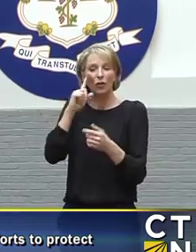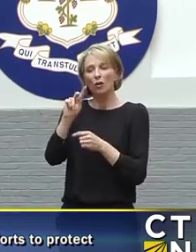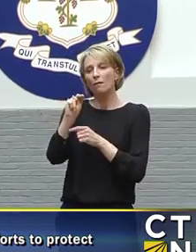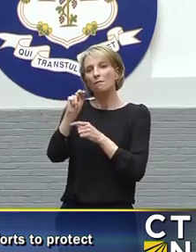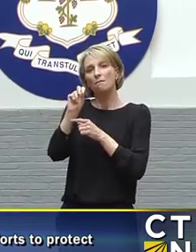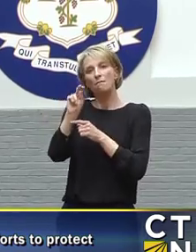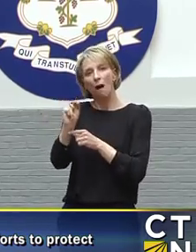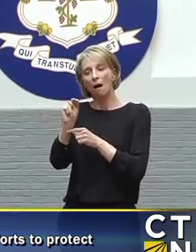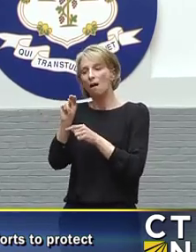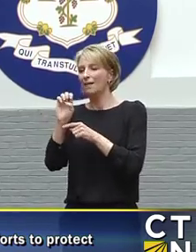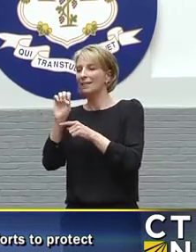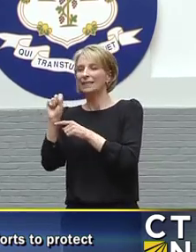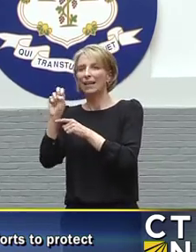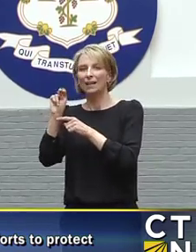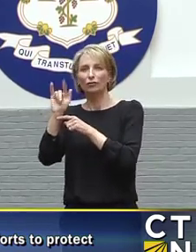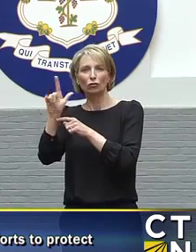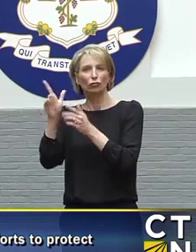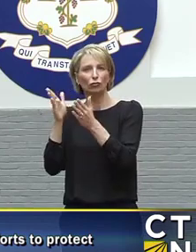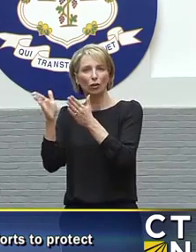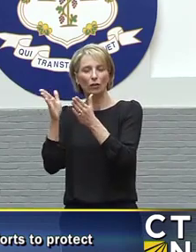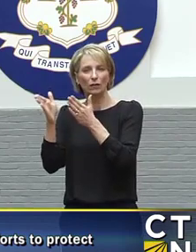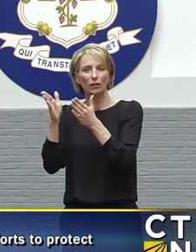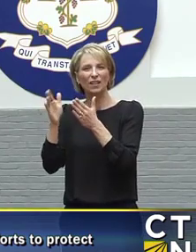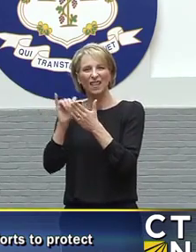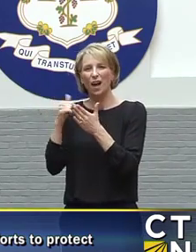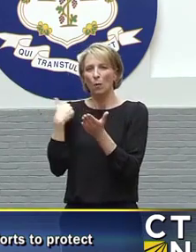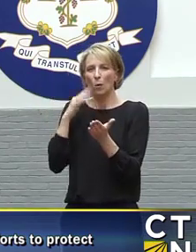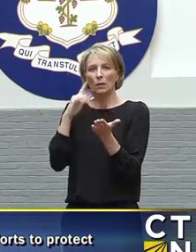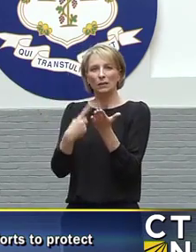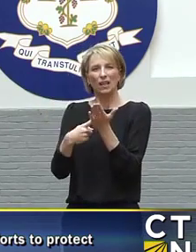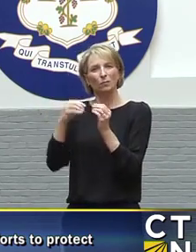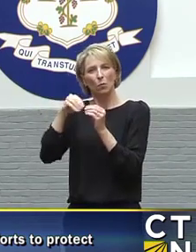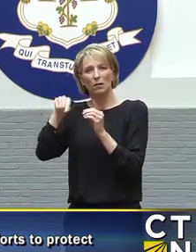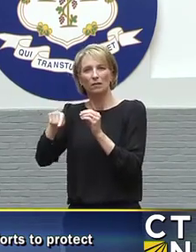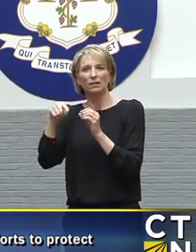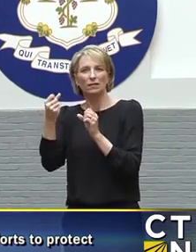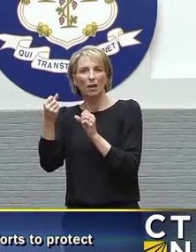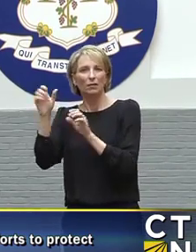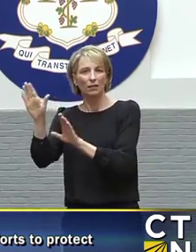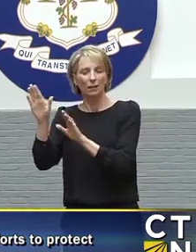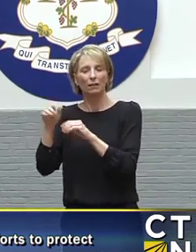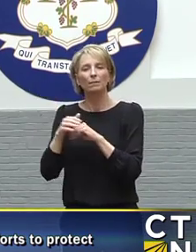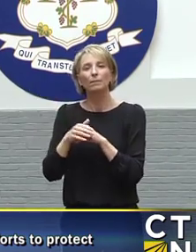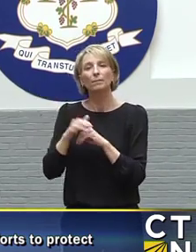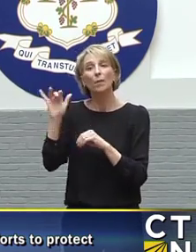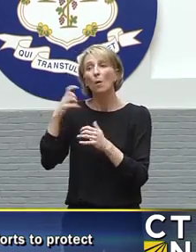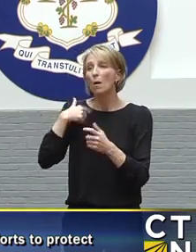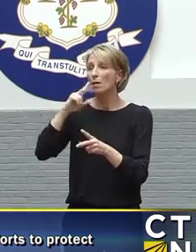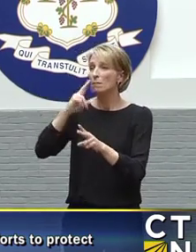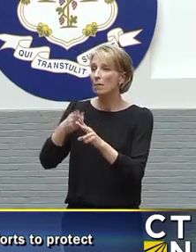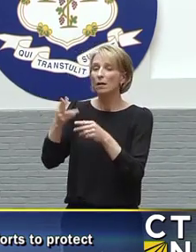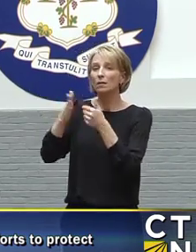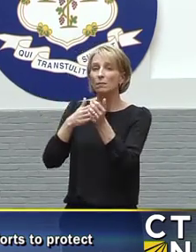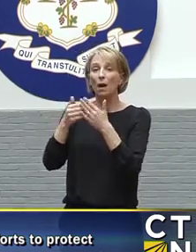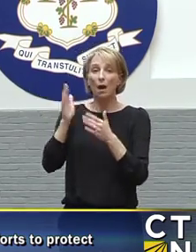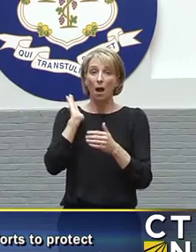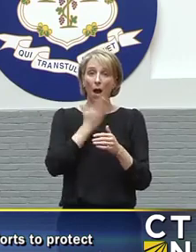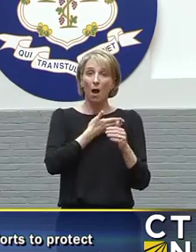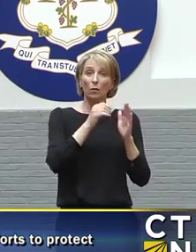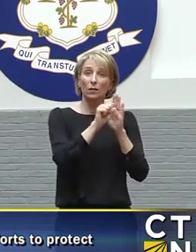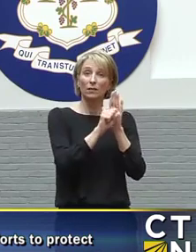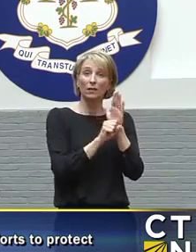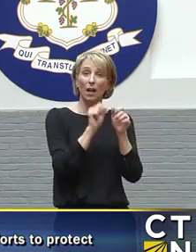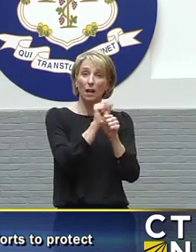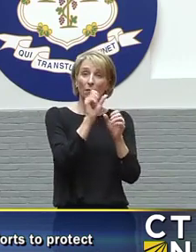is a good moment to also mention that whether it's our state employees who may be home, who